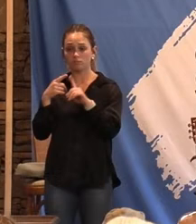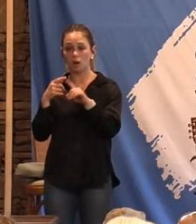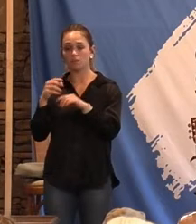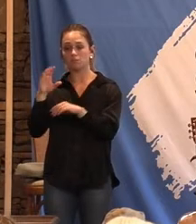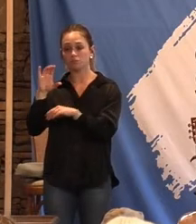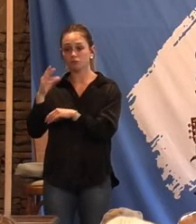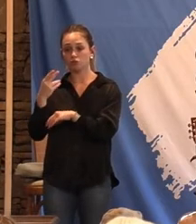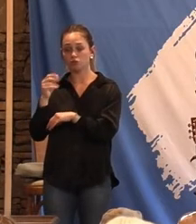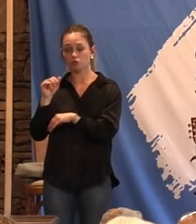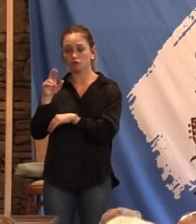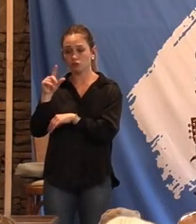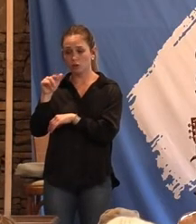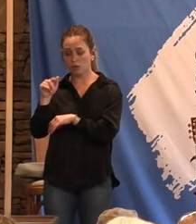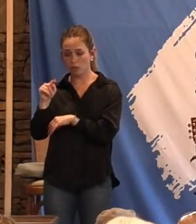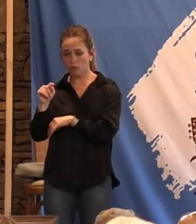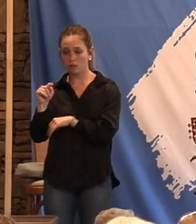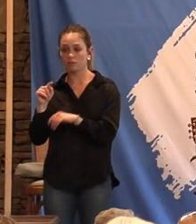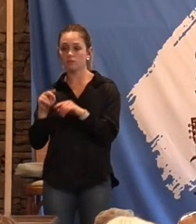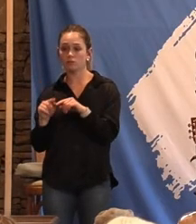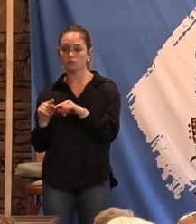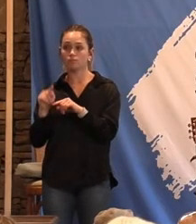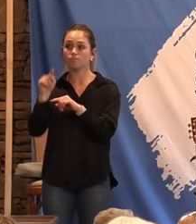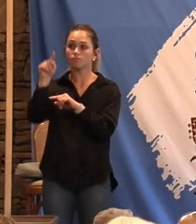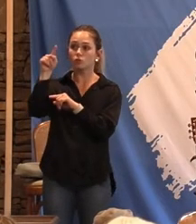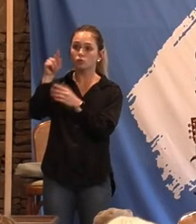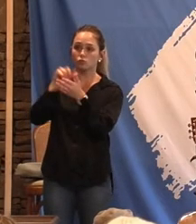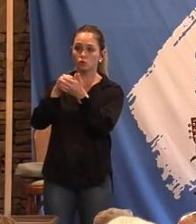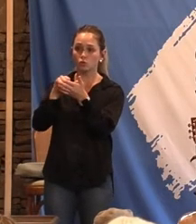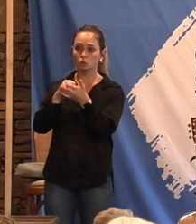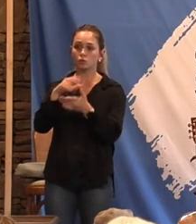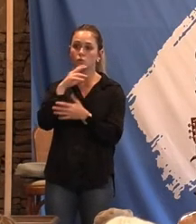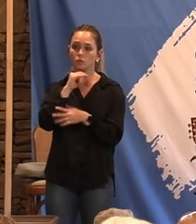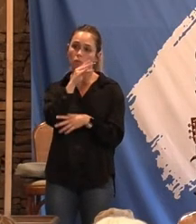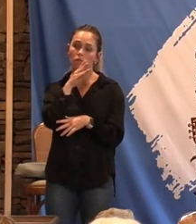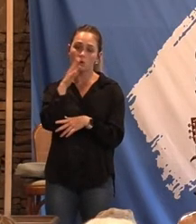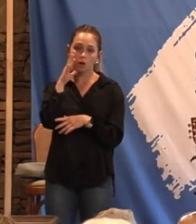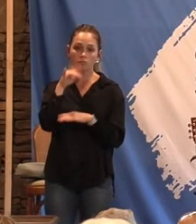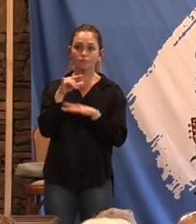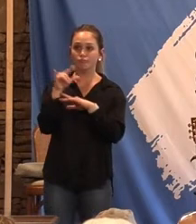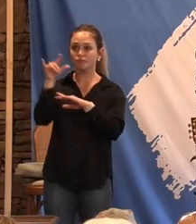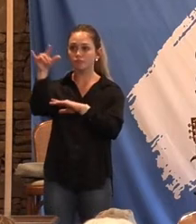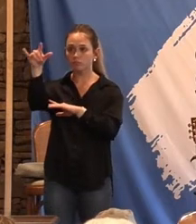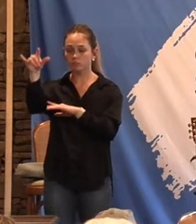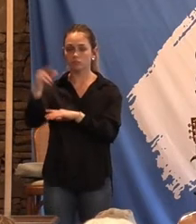and went back up to upstate New York to the old farm.